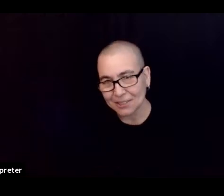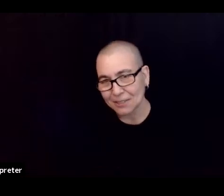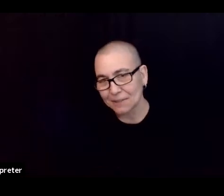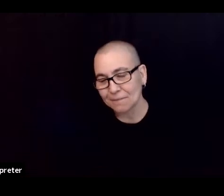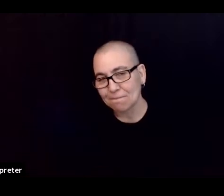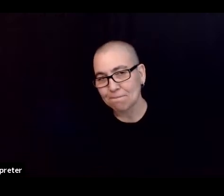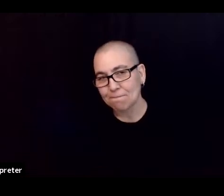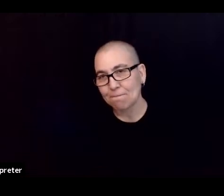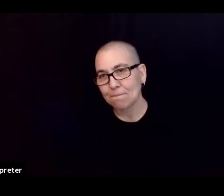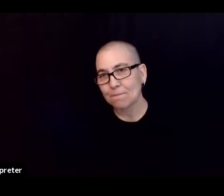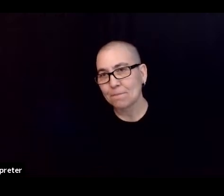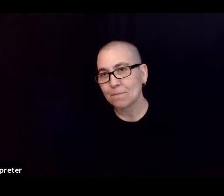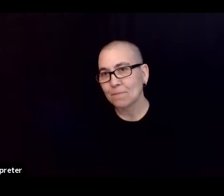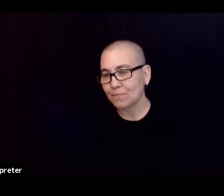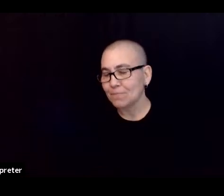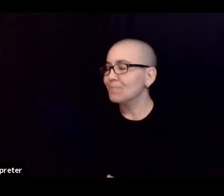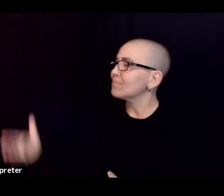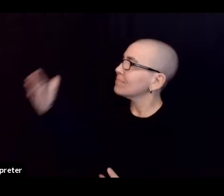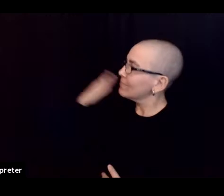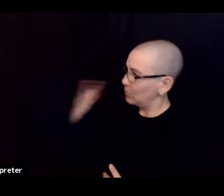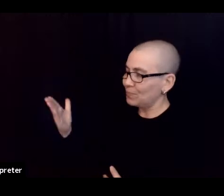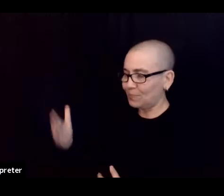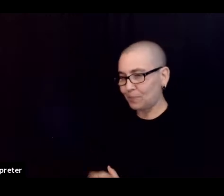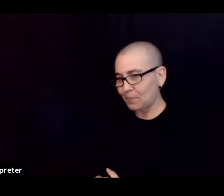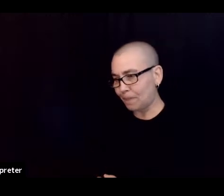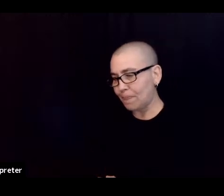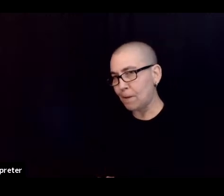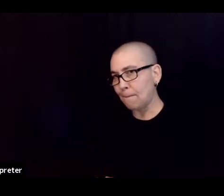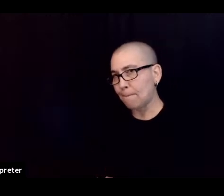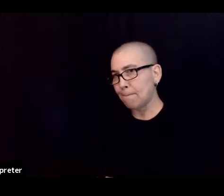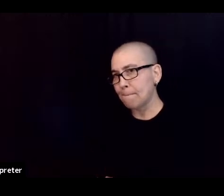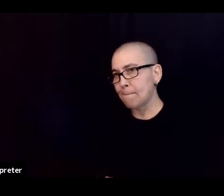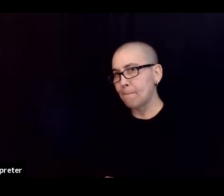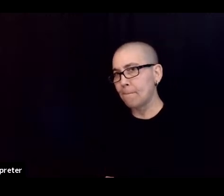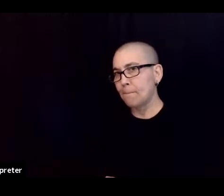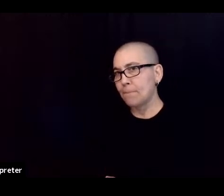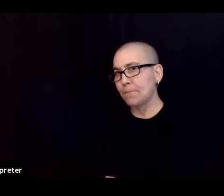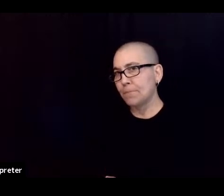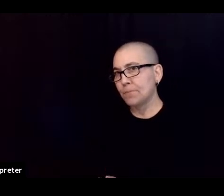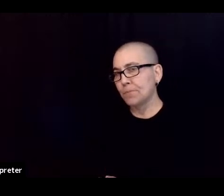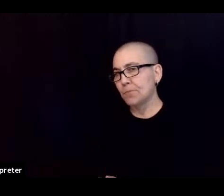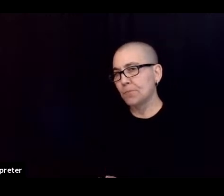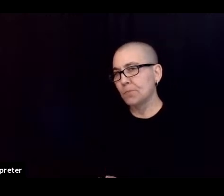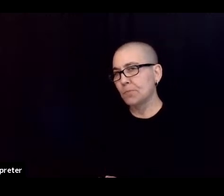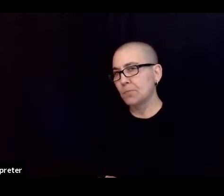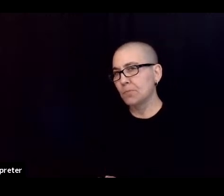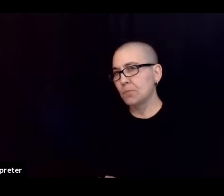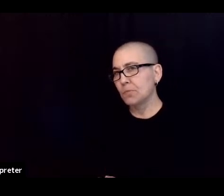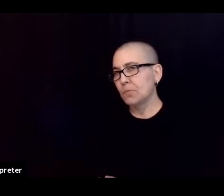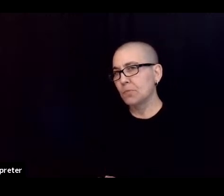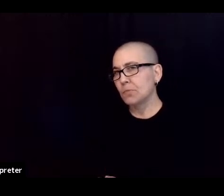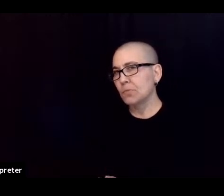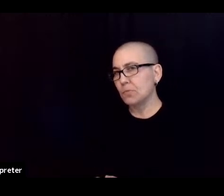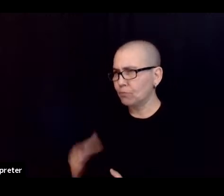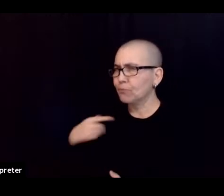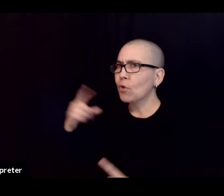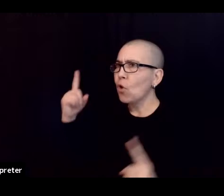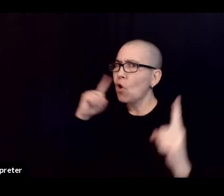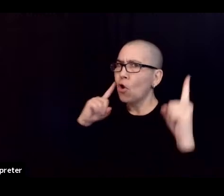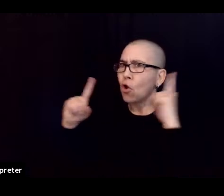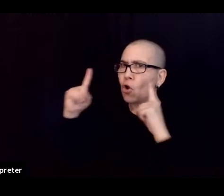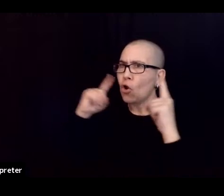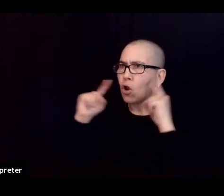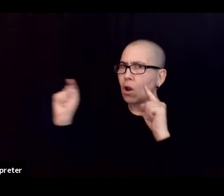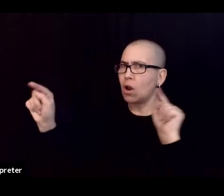Hi, thank you. I was just wondering, there is also some recommendation to Carver County and